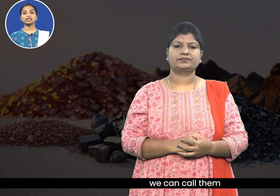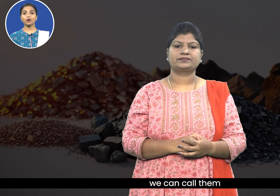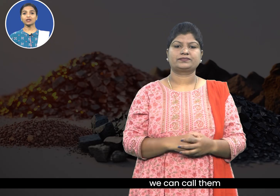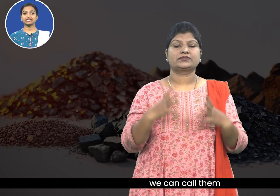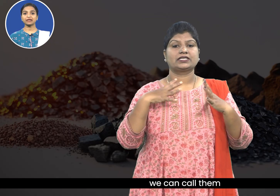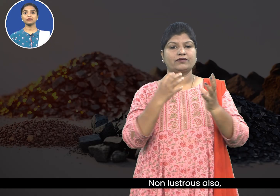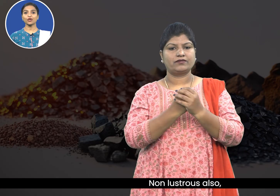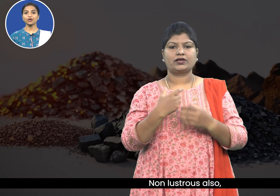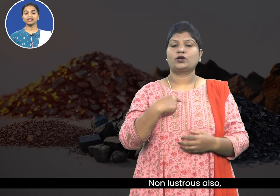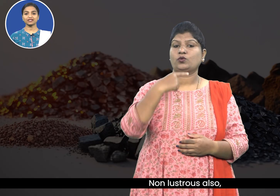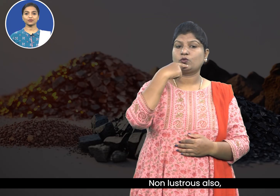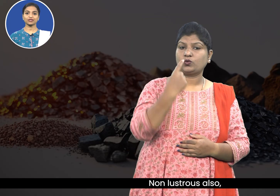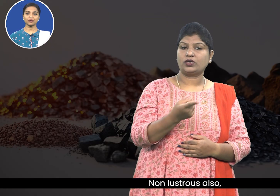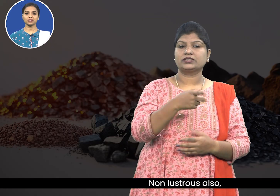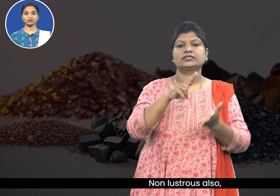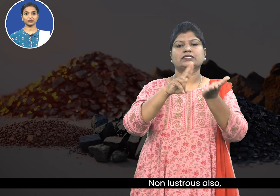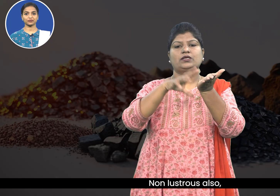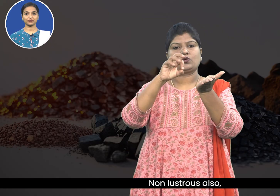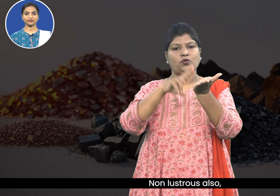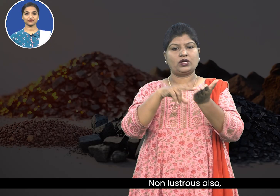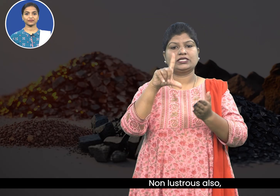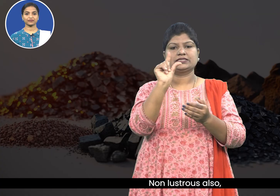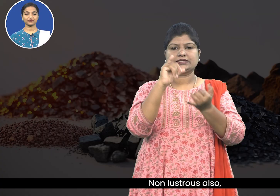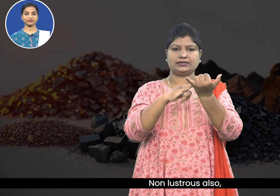We can call them non-lustrous also.